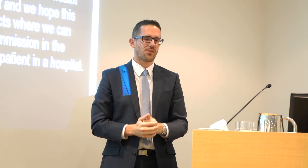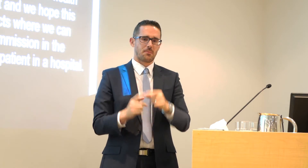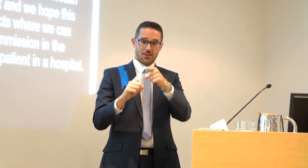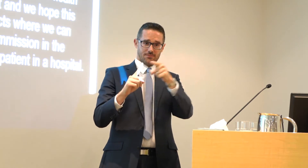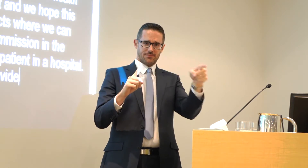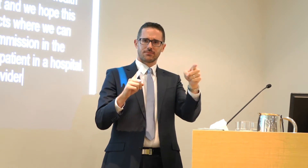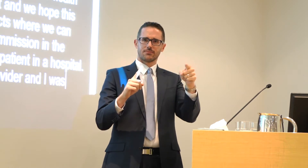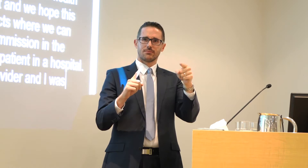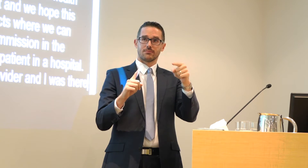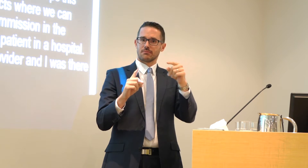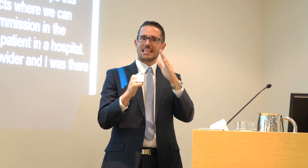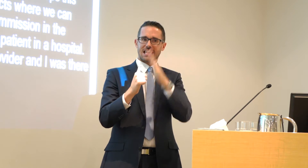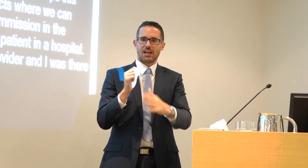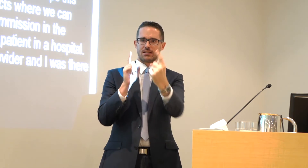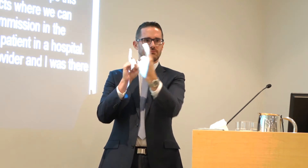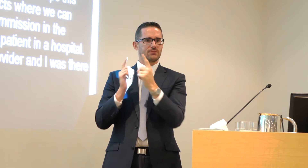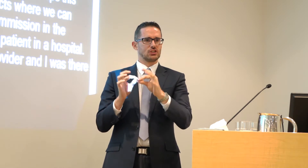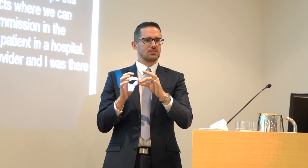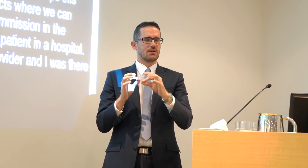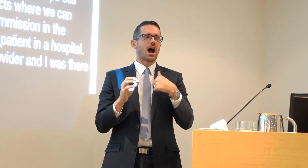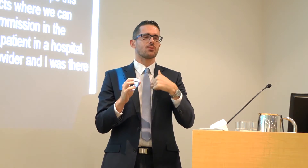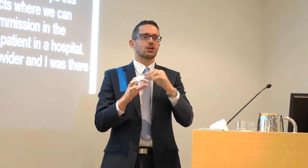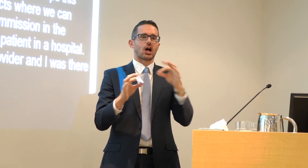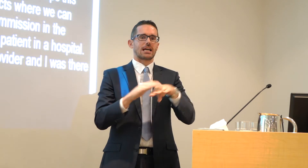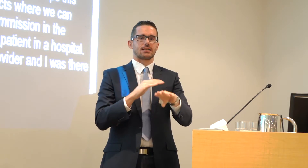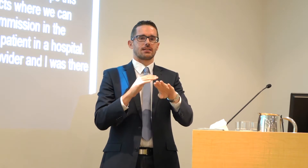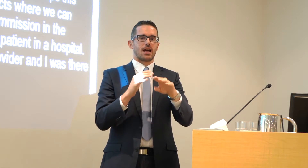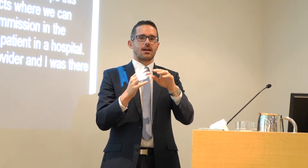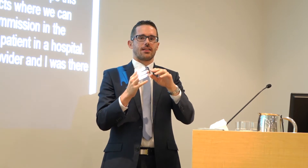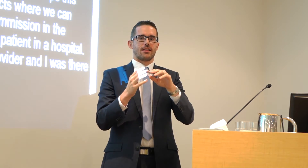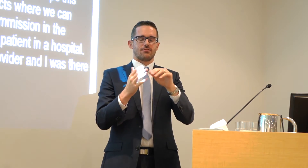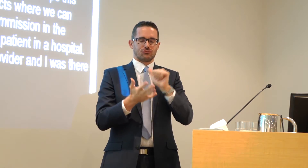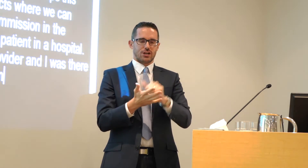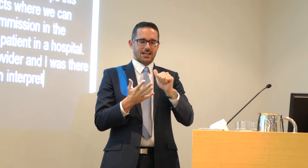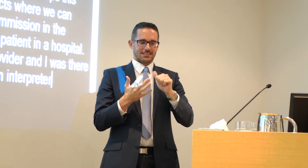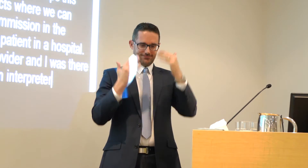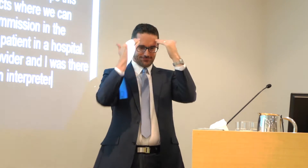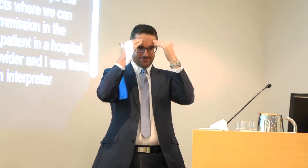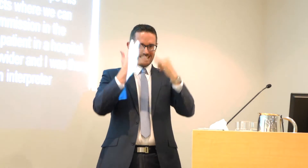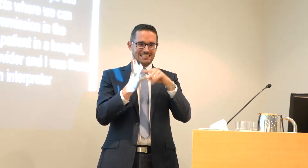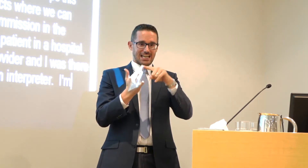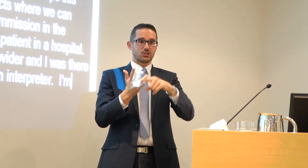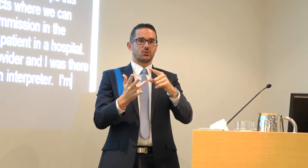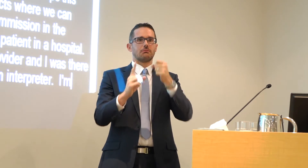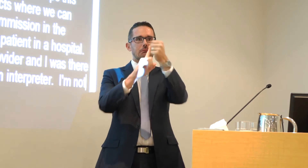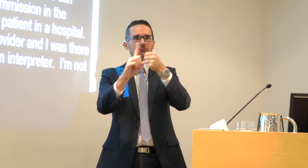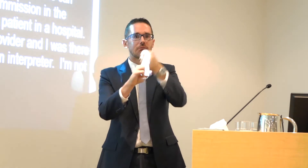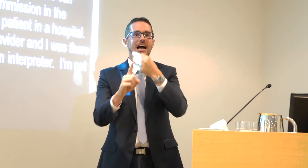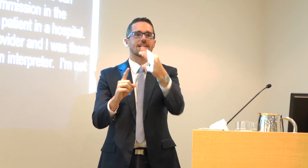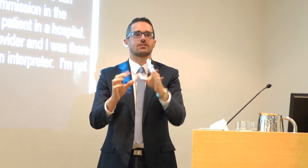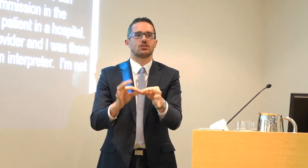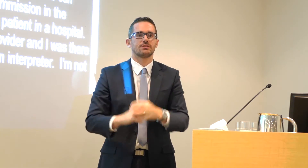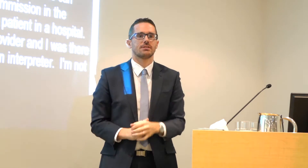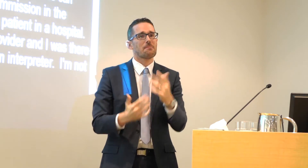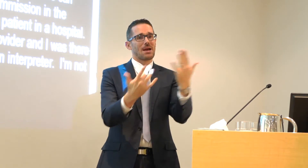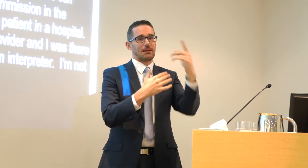week. During that time, I never had access to an interpreter. I wasn't in the